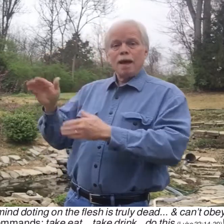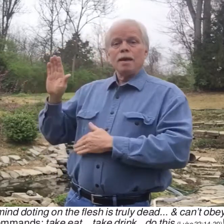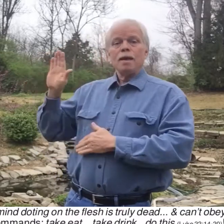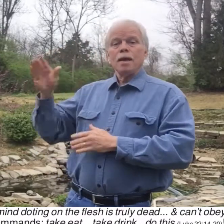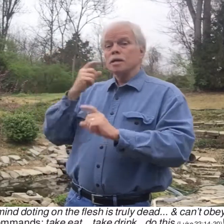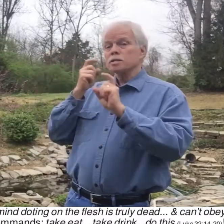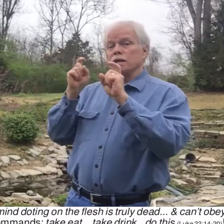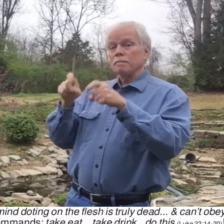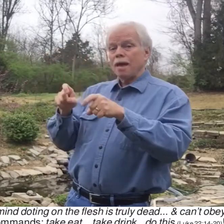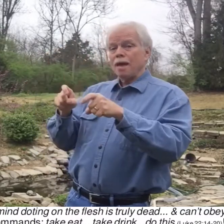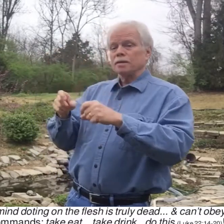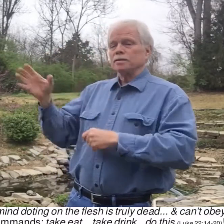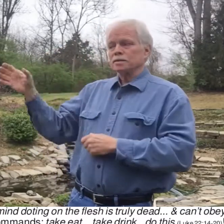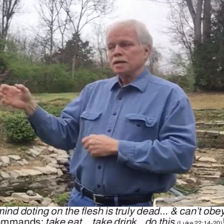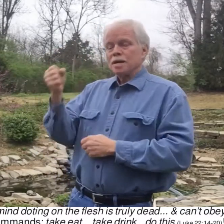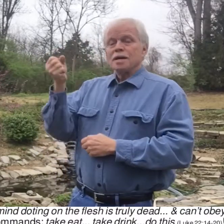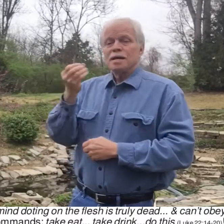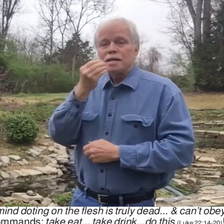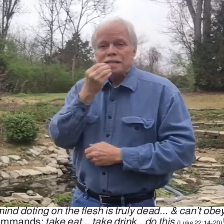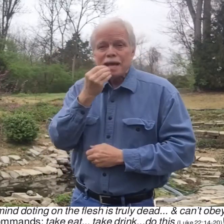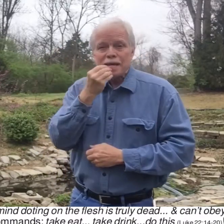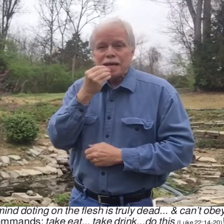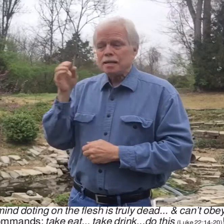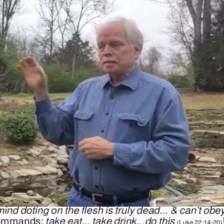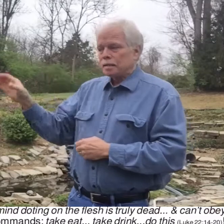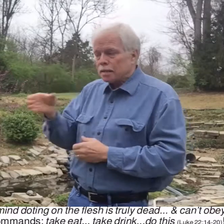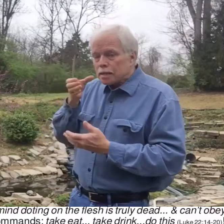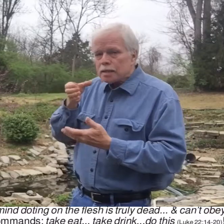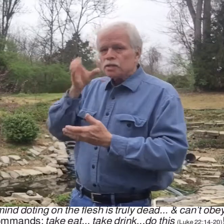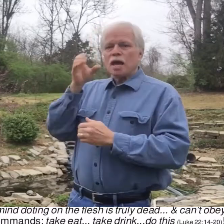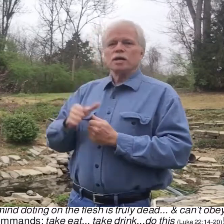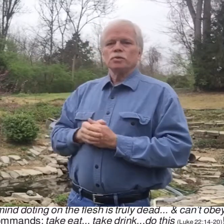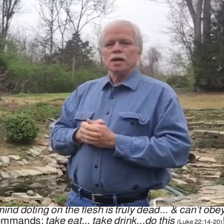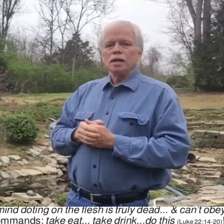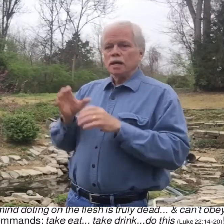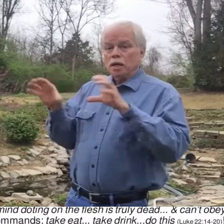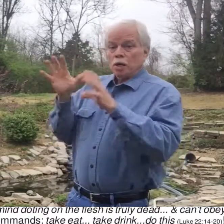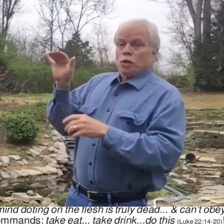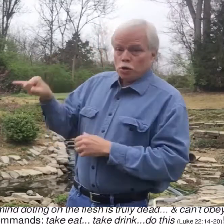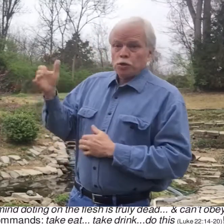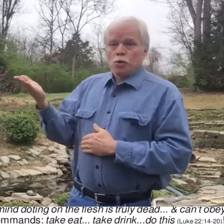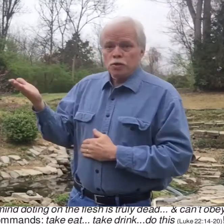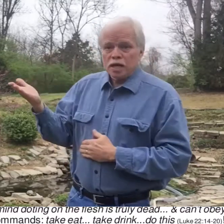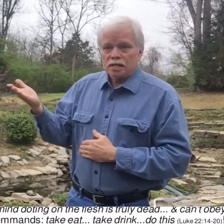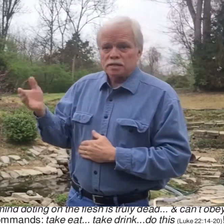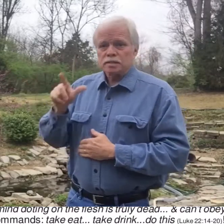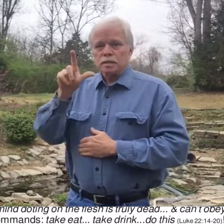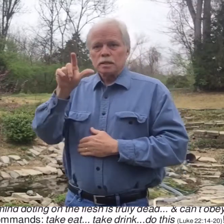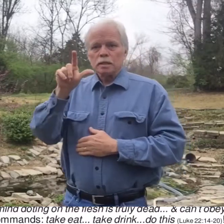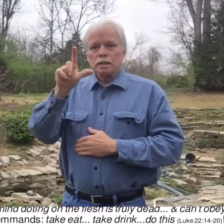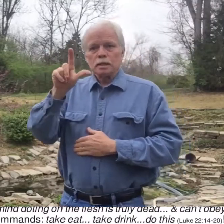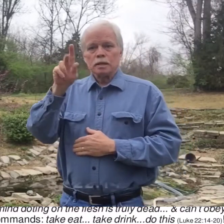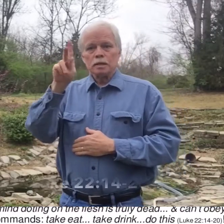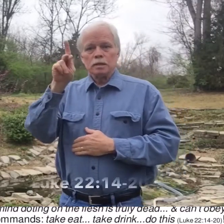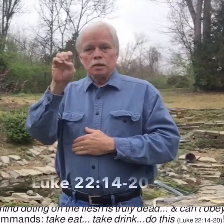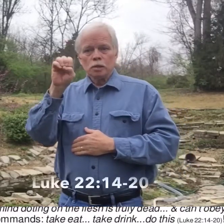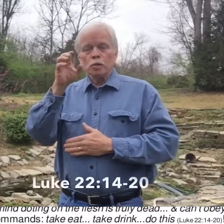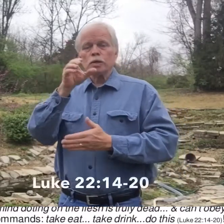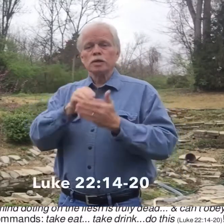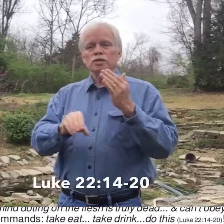Obey his commands. Take, eat, take, drink. Do this. Luke